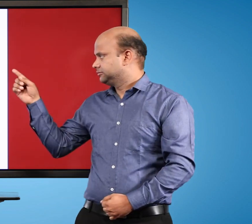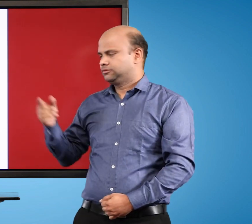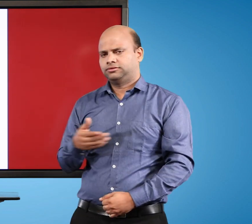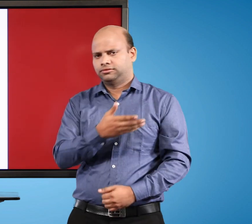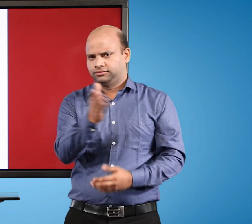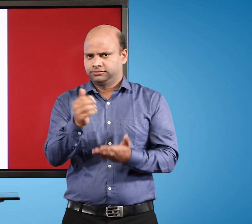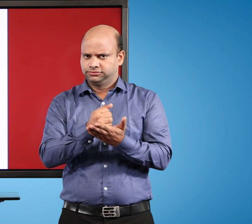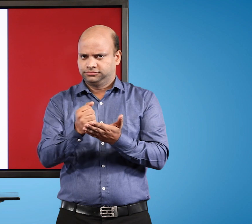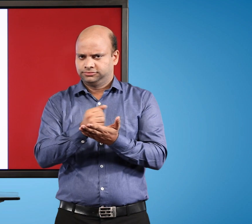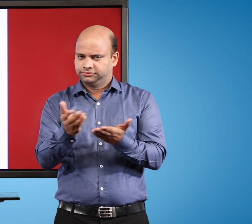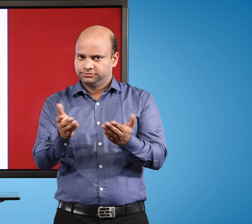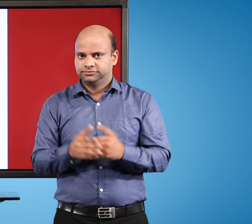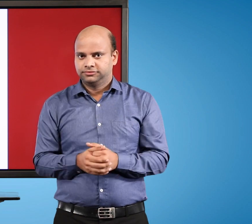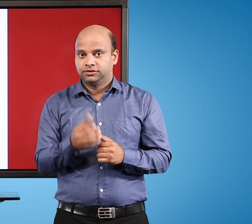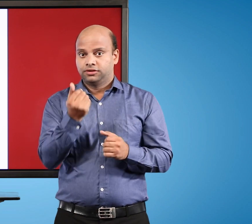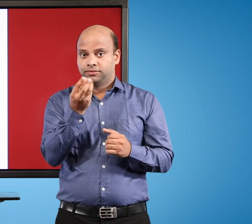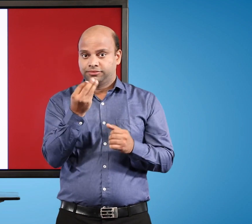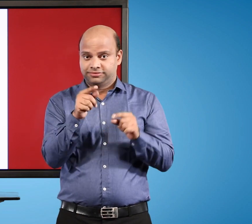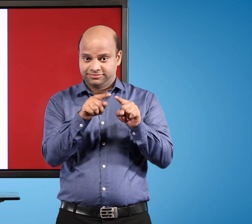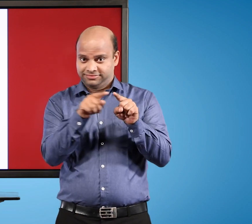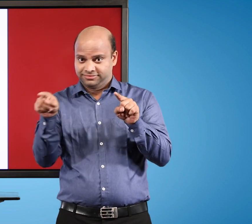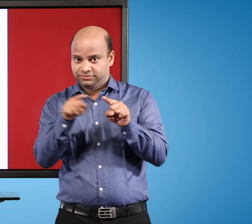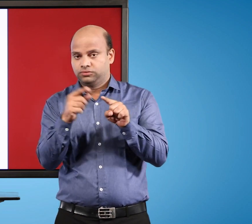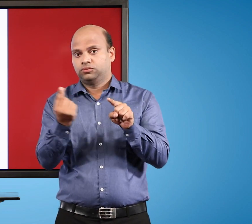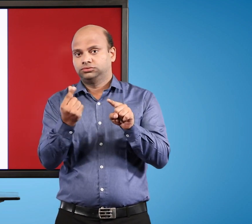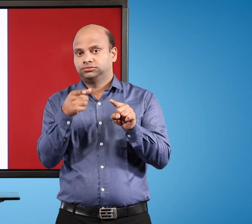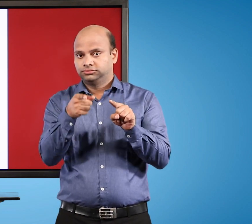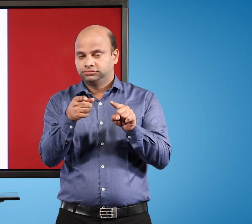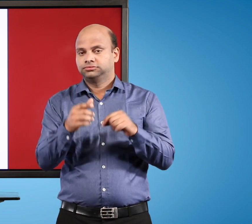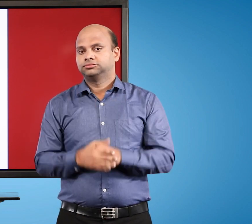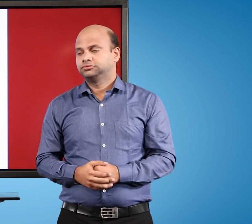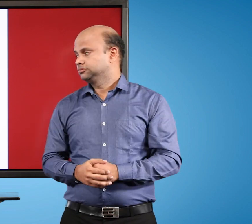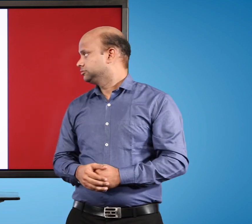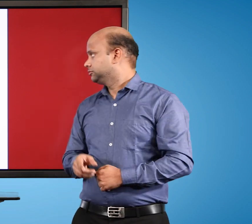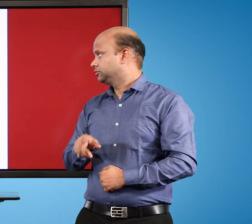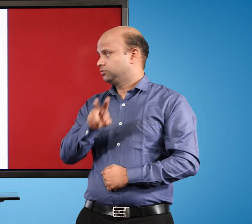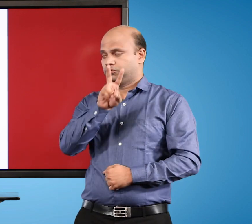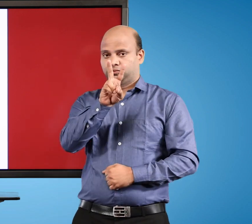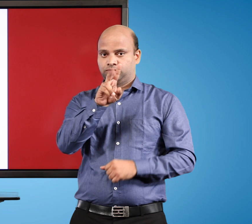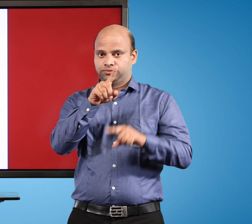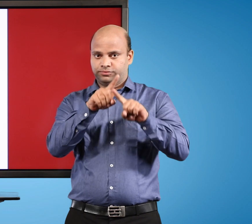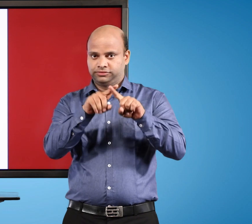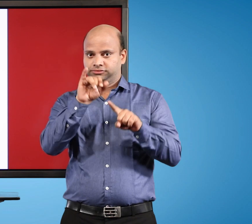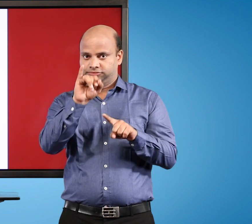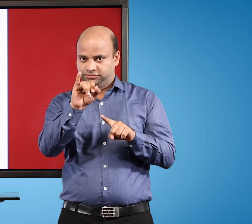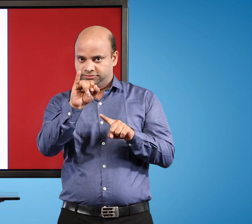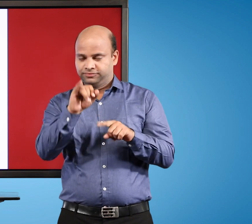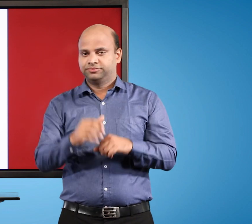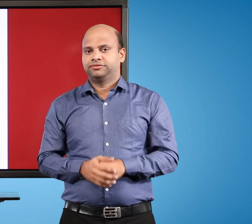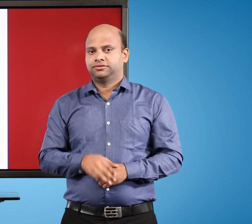3 multiplied by 4 is equal to 12. Try these. Find 2 multiplied by 6,